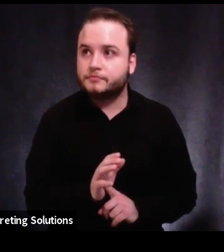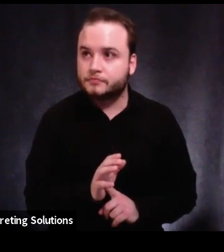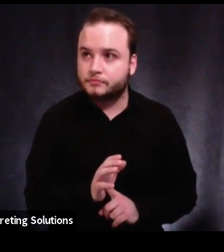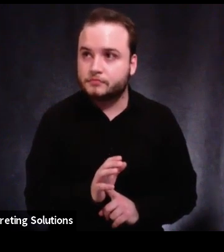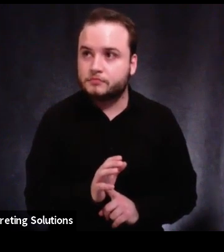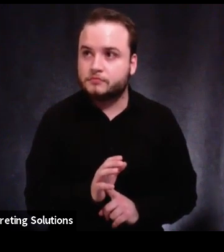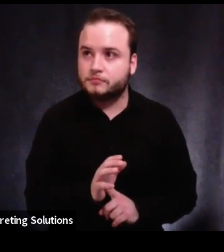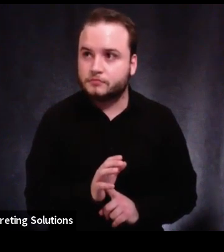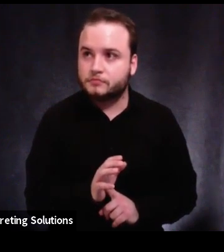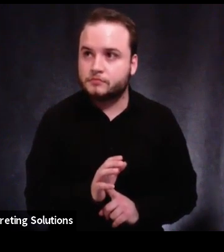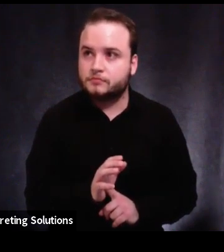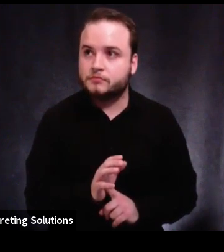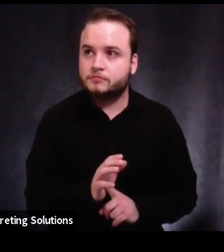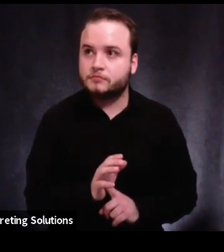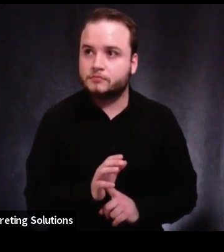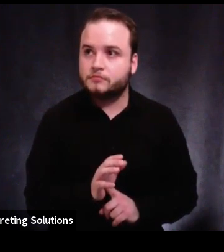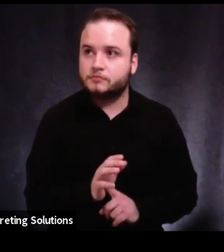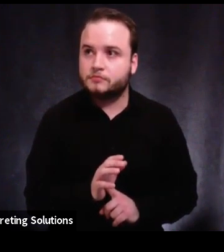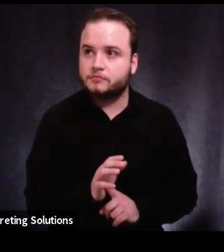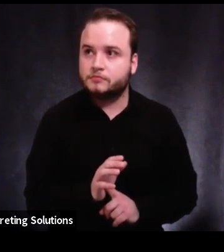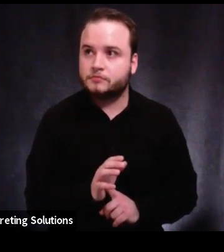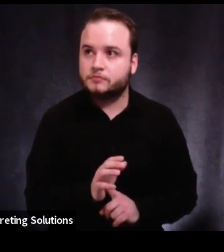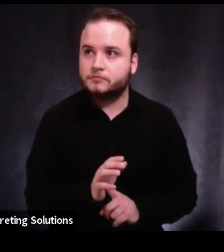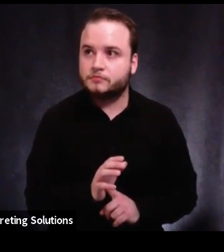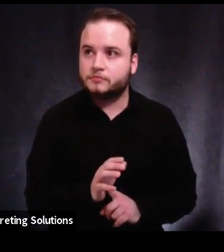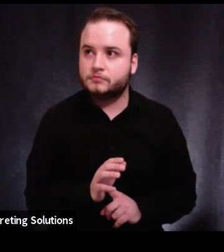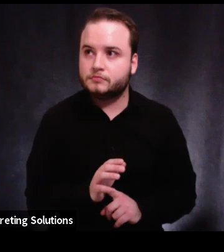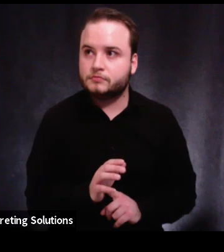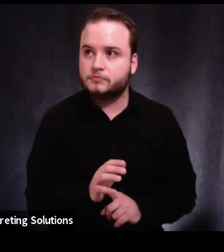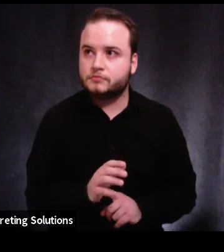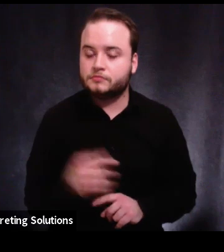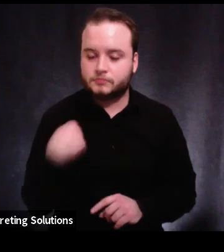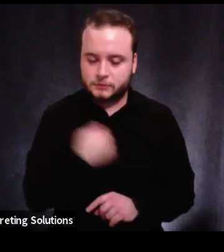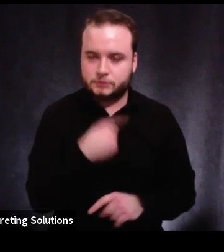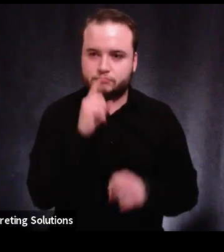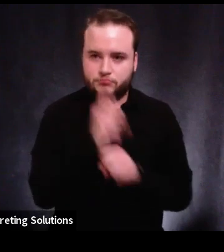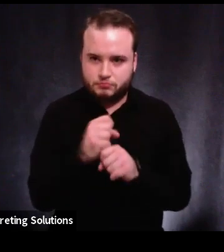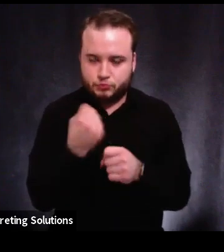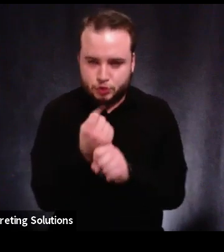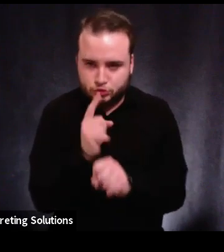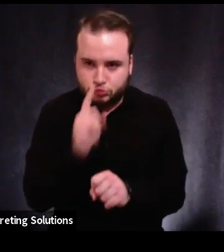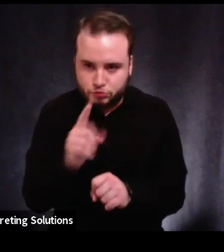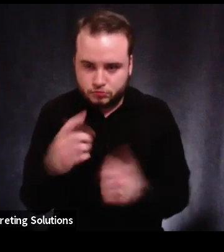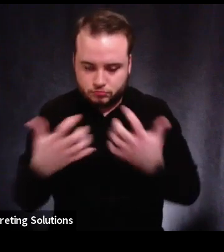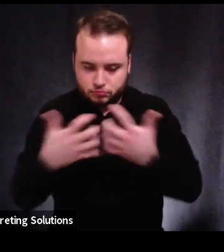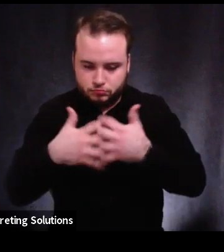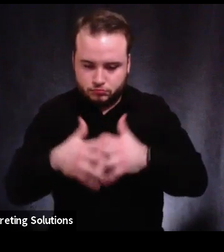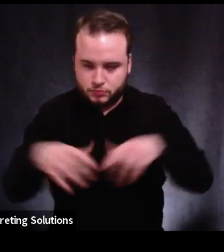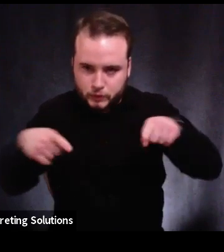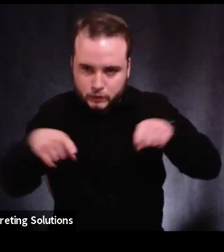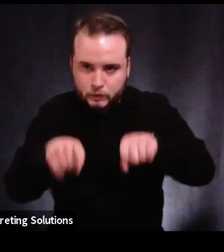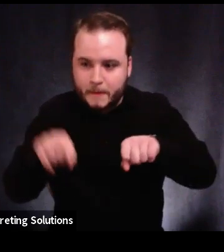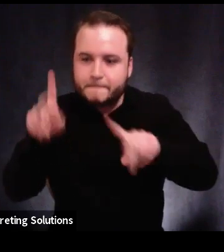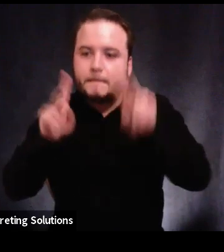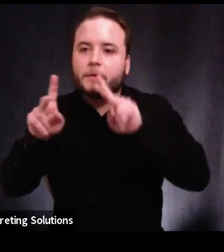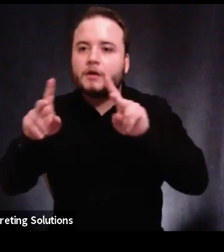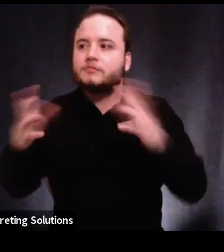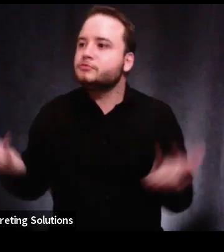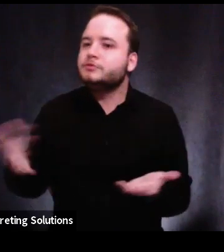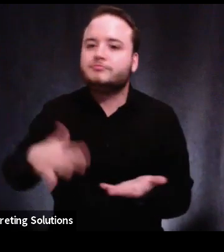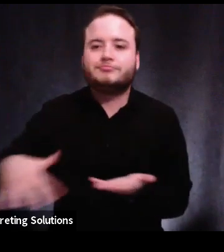the statistics that we are observing on confirmed COVID cases. So